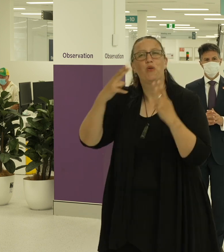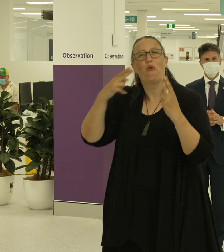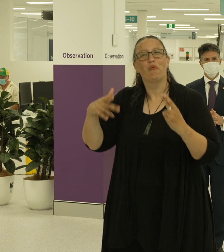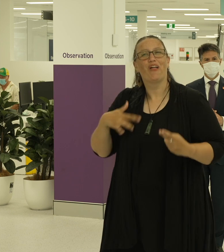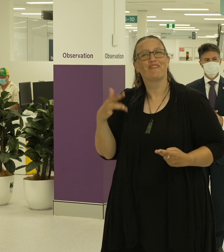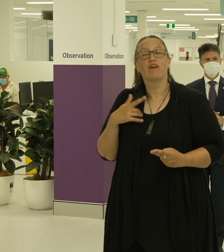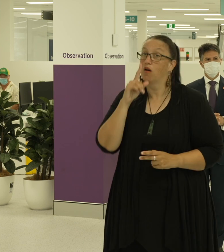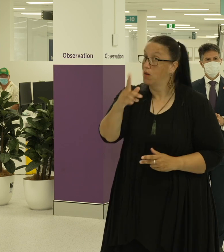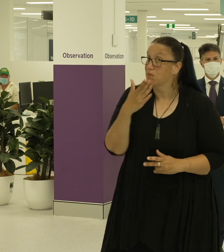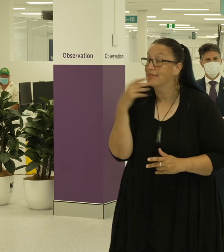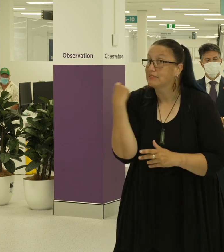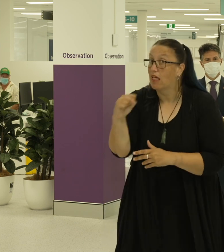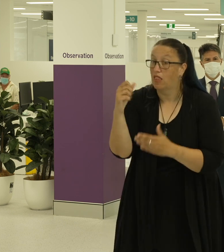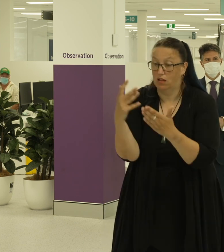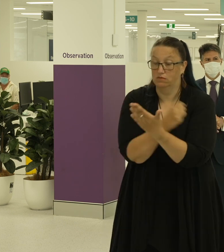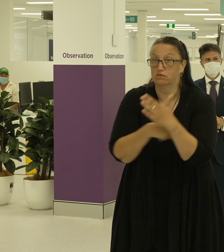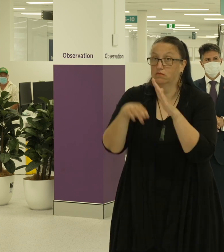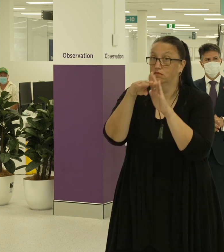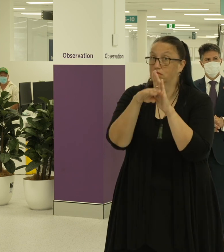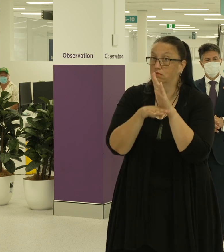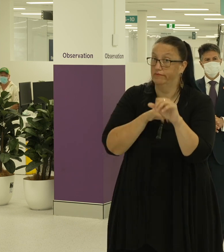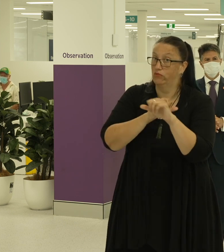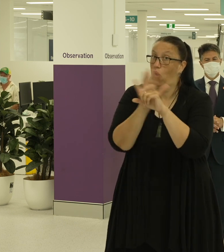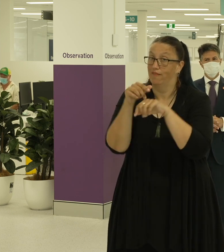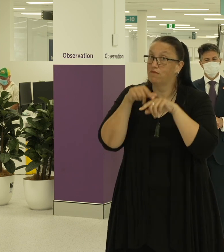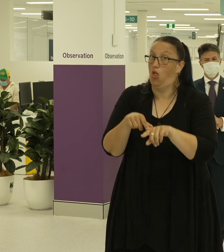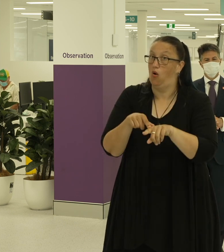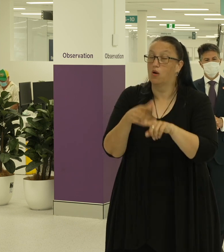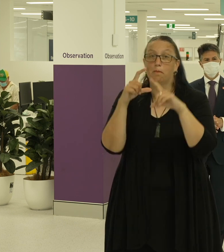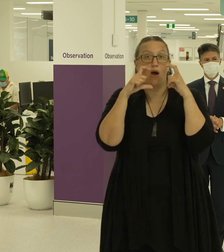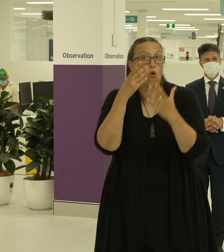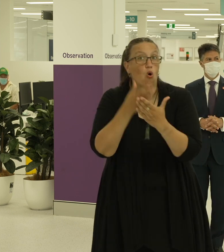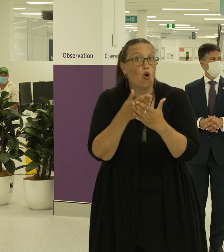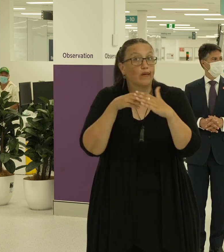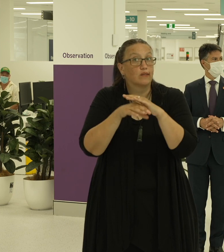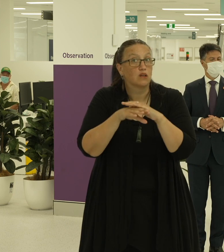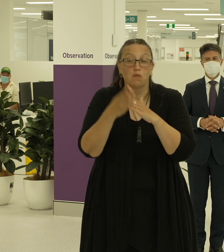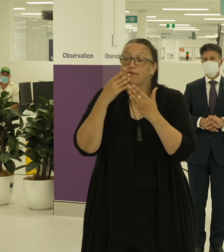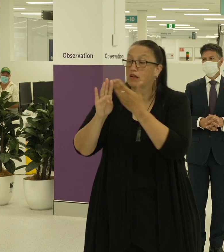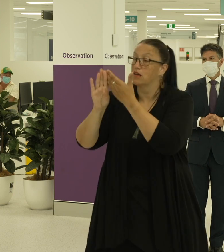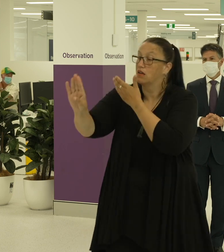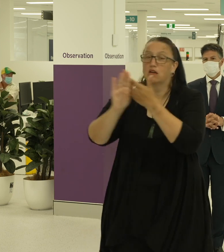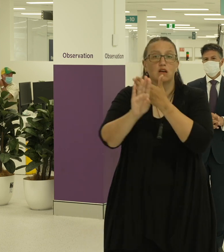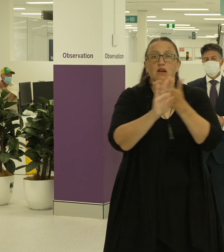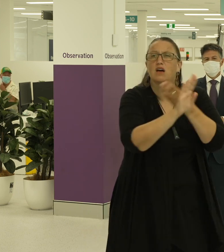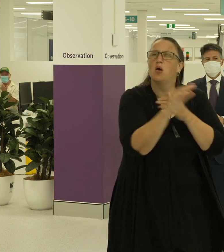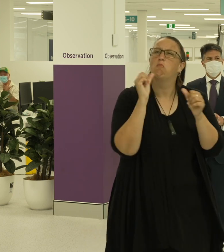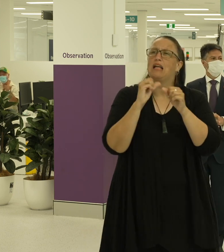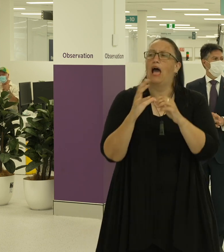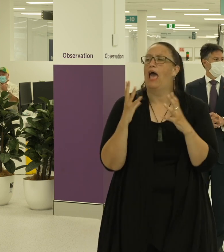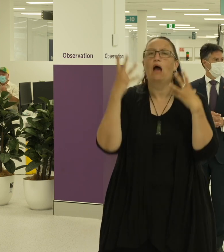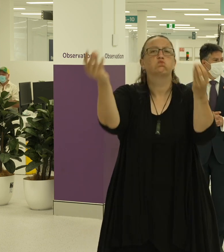keep those COVID-safe practices up, wear masks inside, keep social distancing, have activities outside as much as